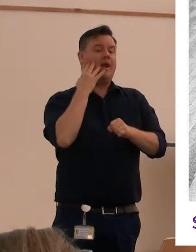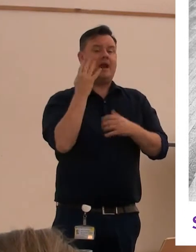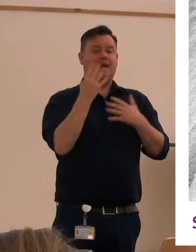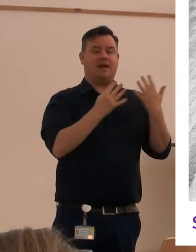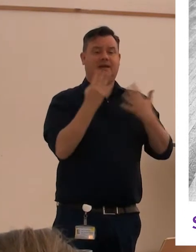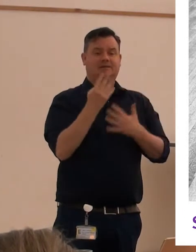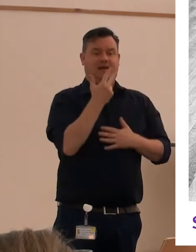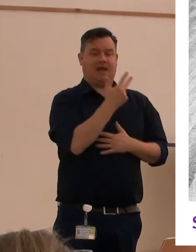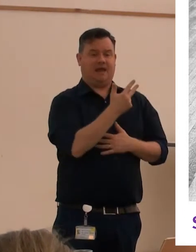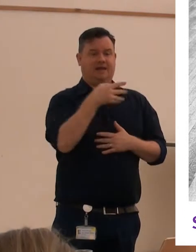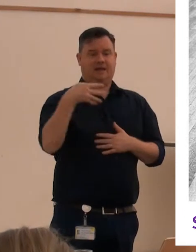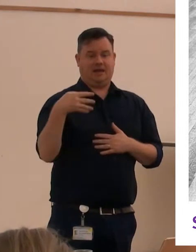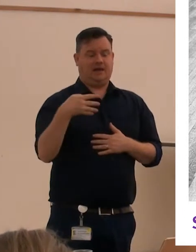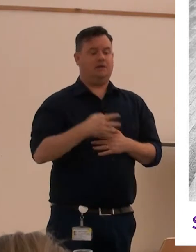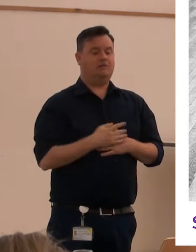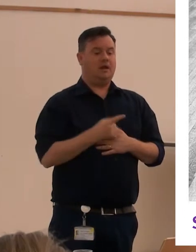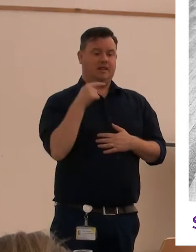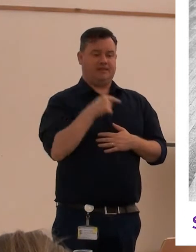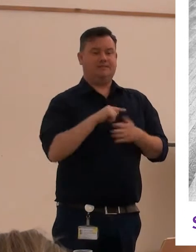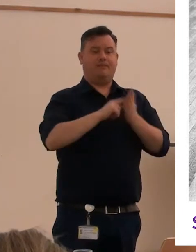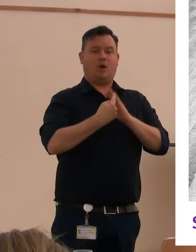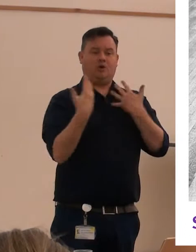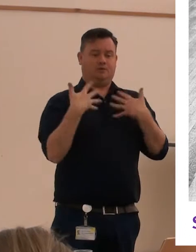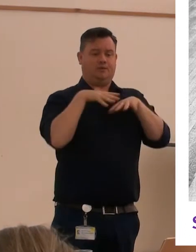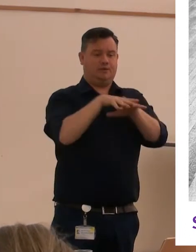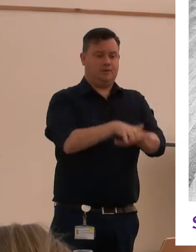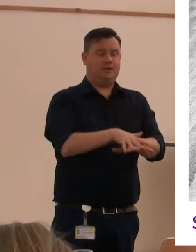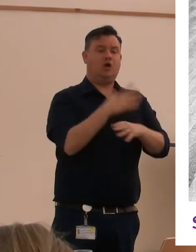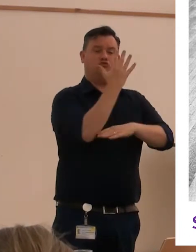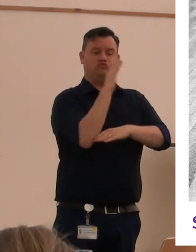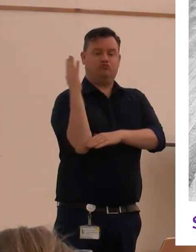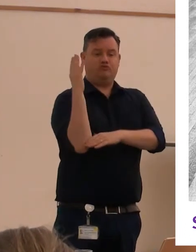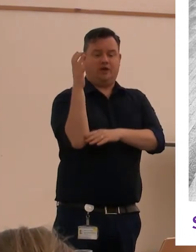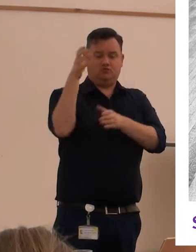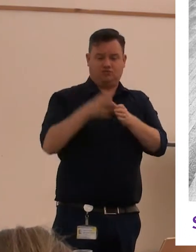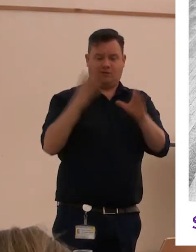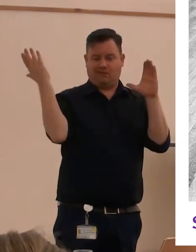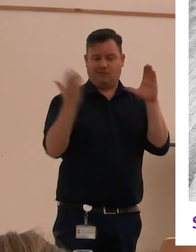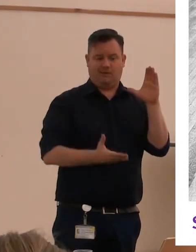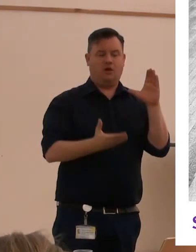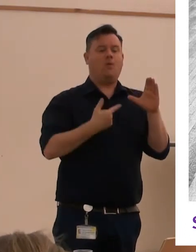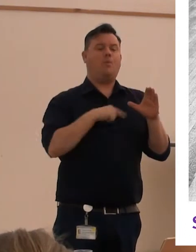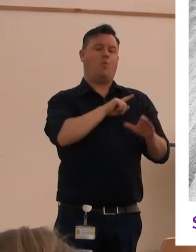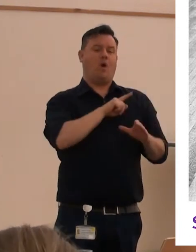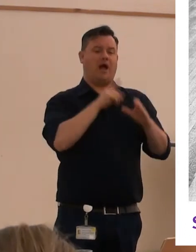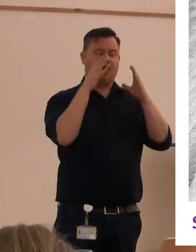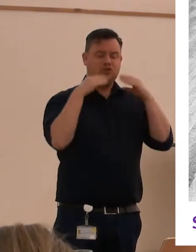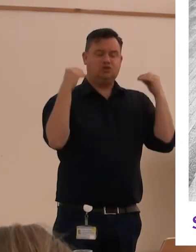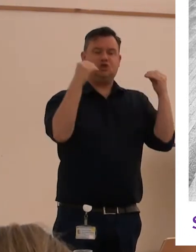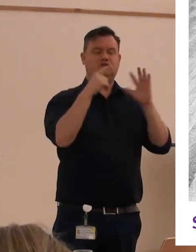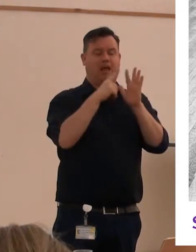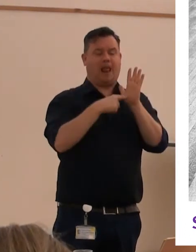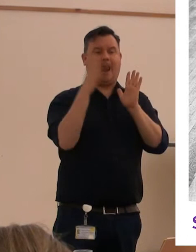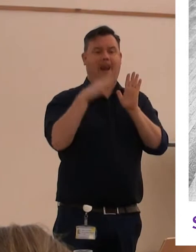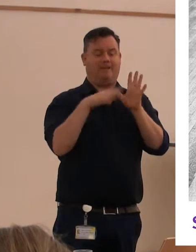1989. A lot of my early work was about reintegration. So this is a tree trunk that was cut down because of the Chagas disease at the